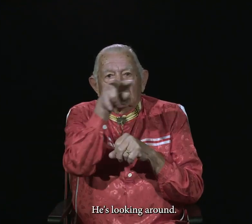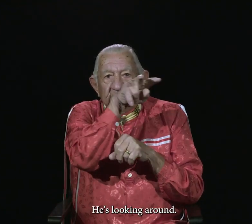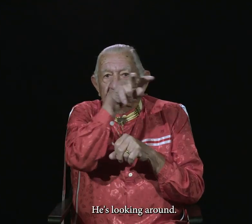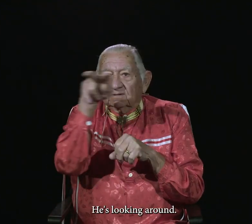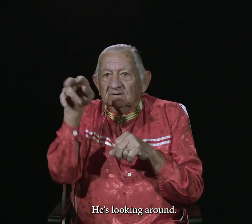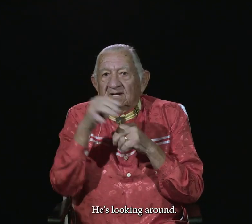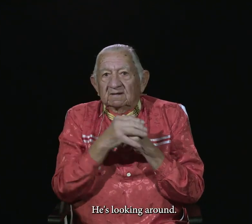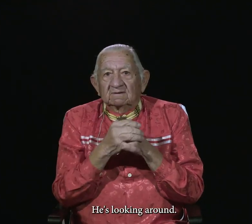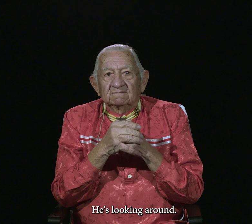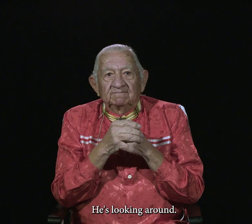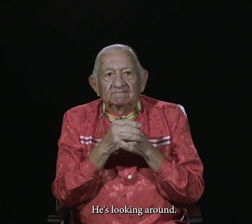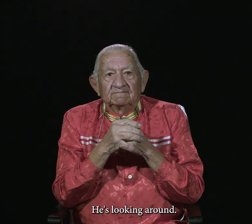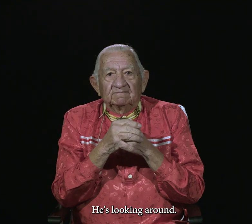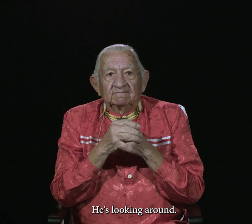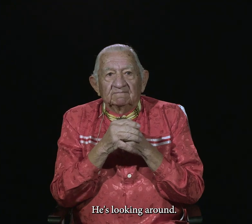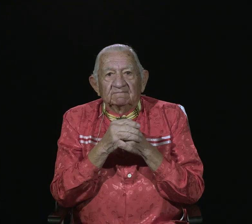He's looking around.